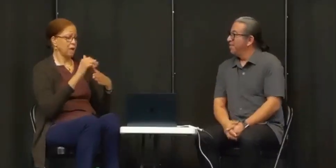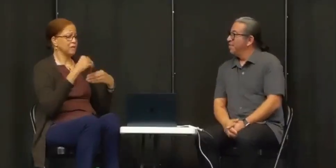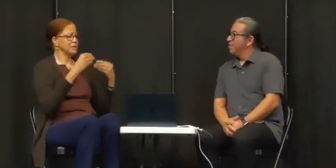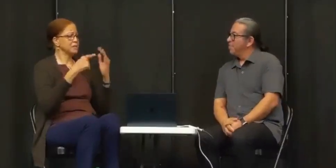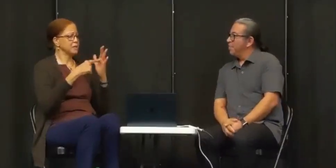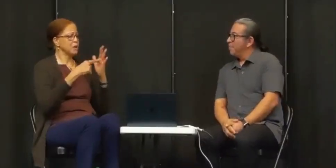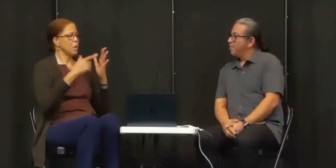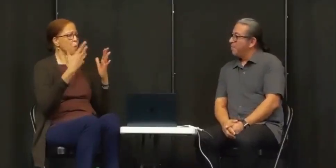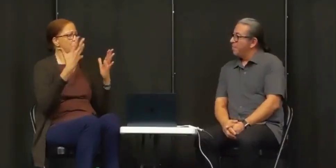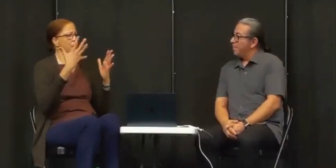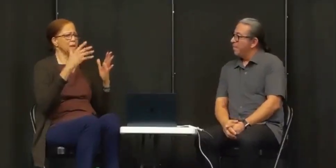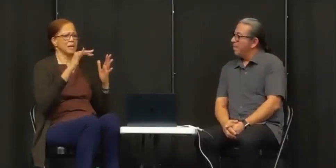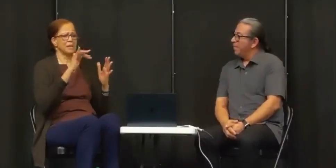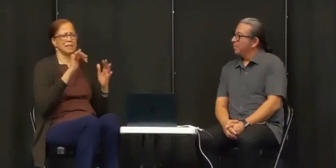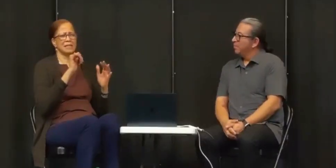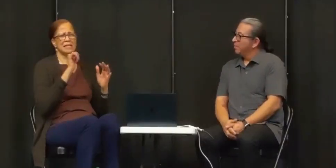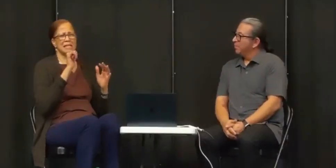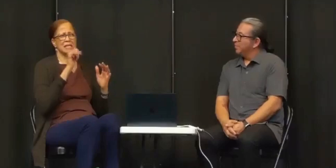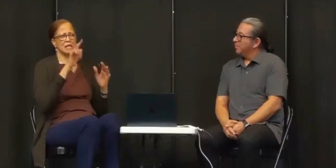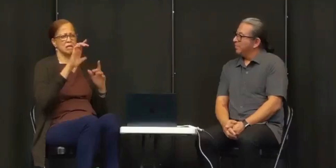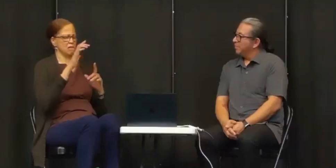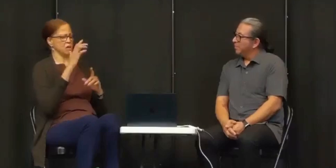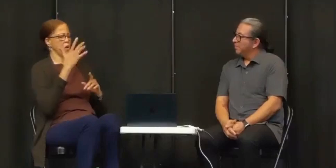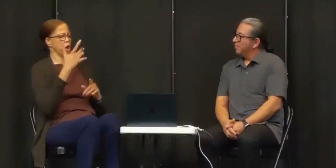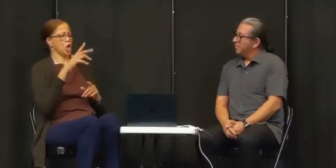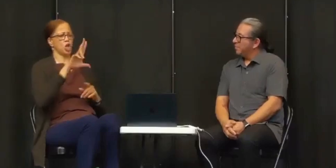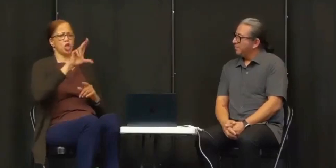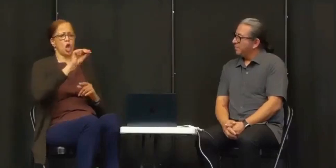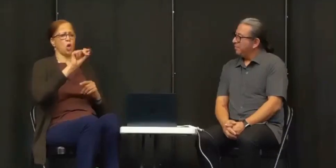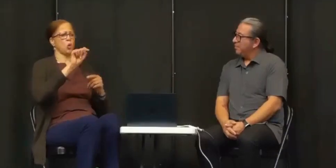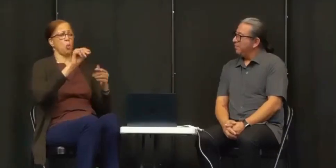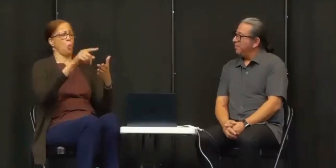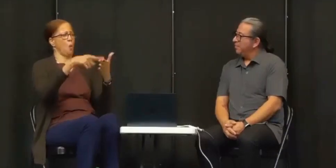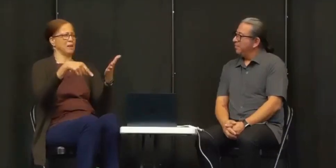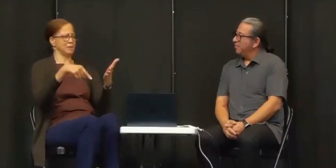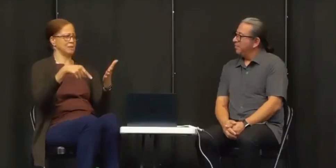And I don't know if you feel comfortable to share this, but